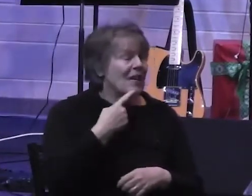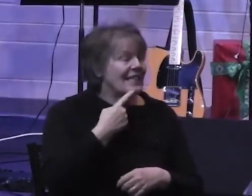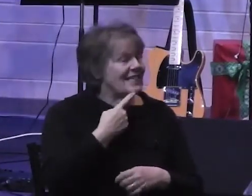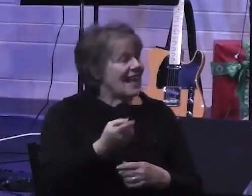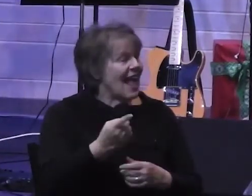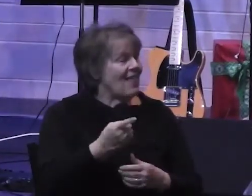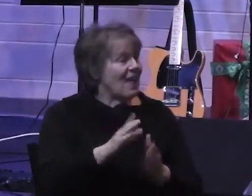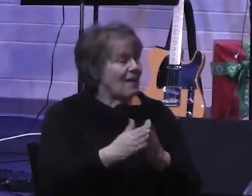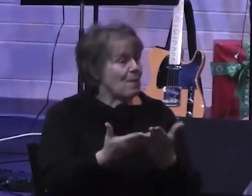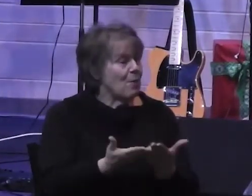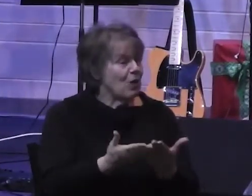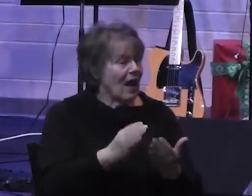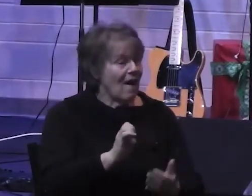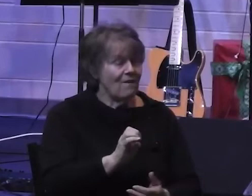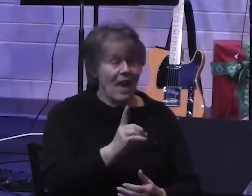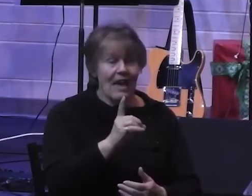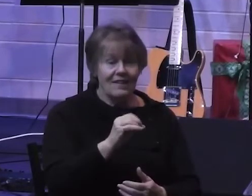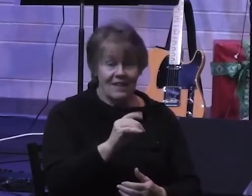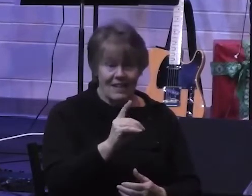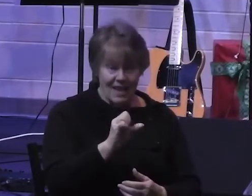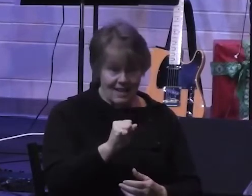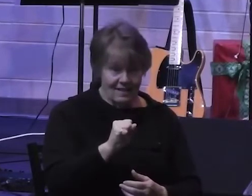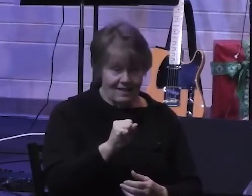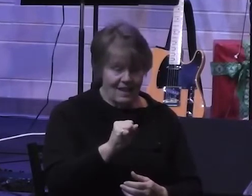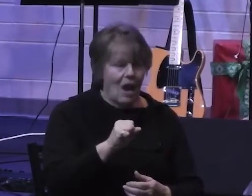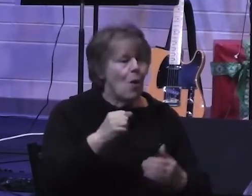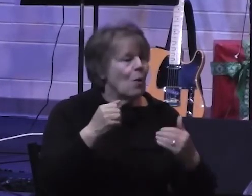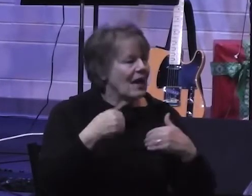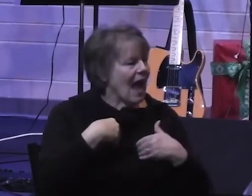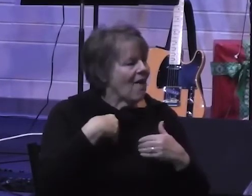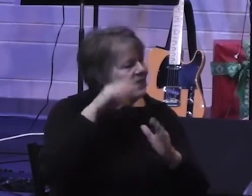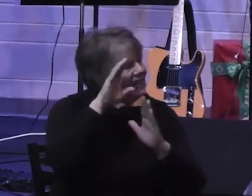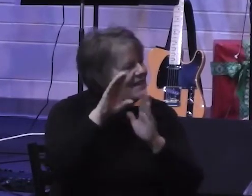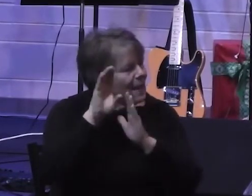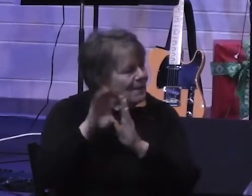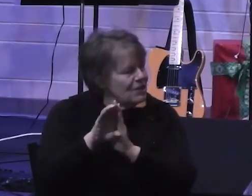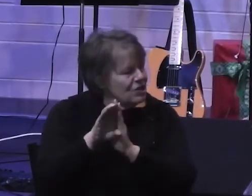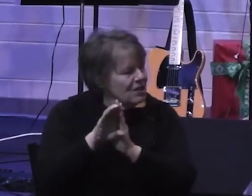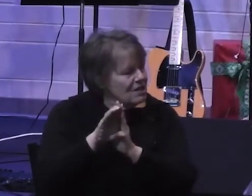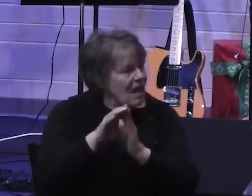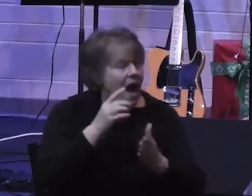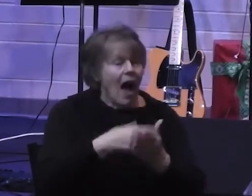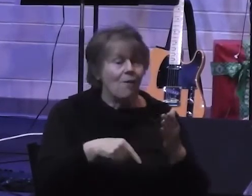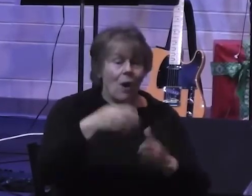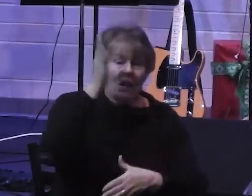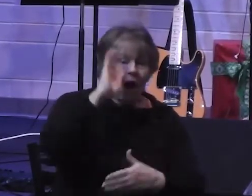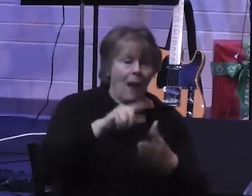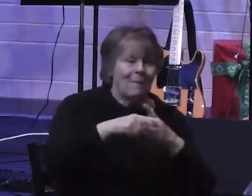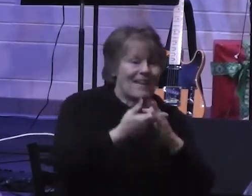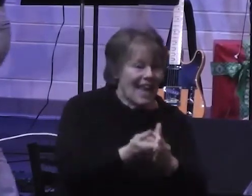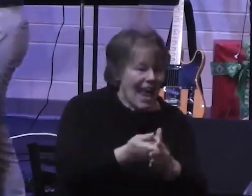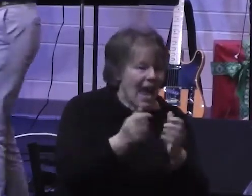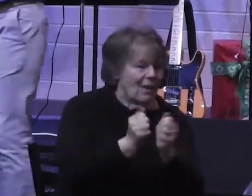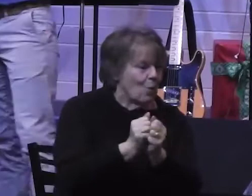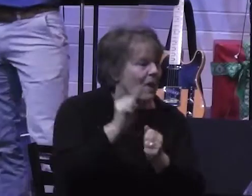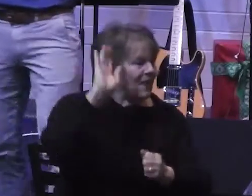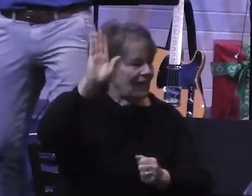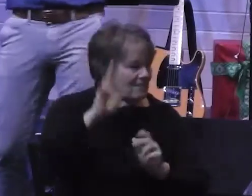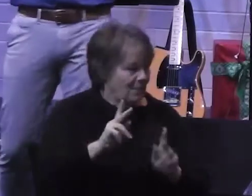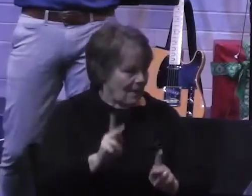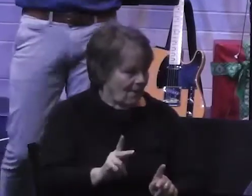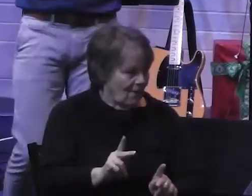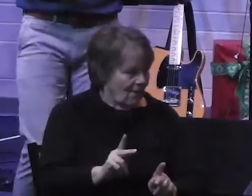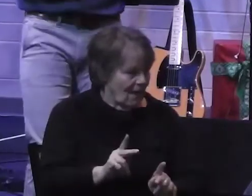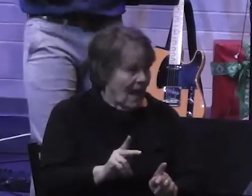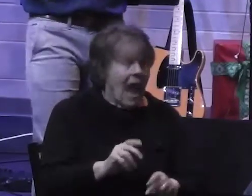of Exodus, we got these images of things God began with His people. And with the coming of